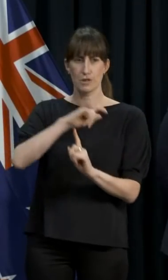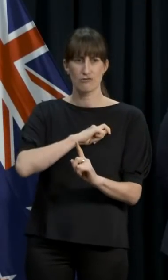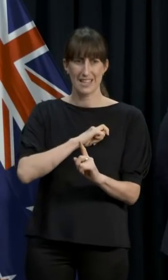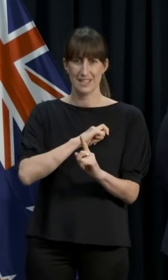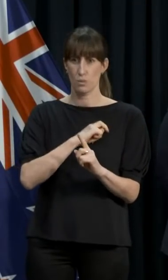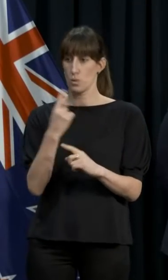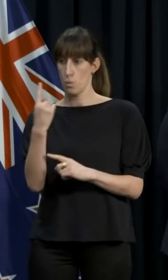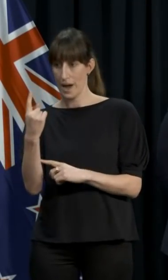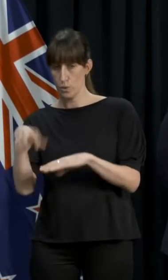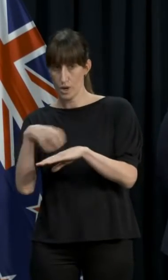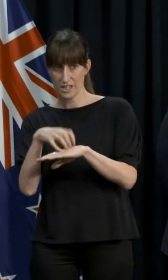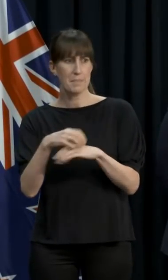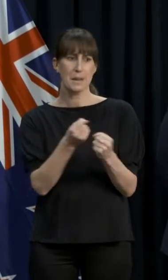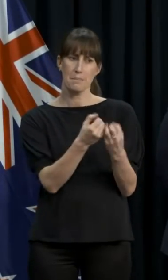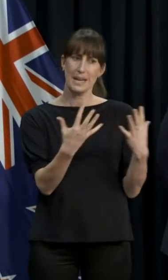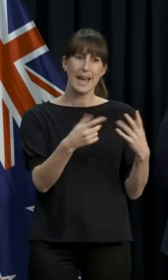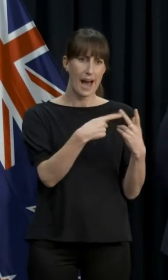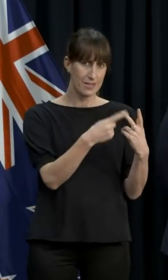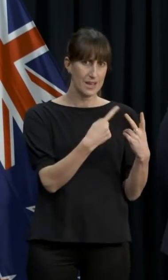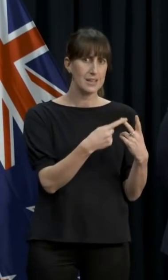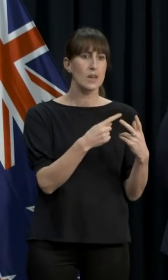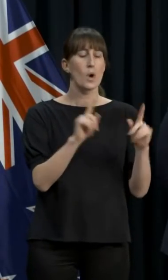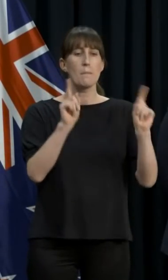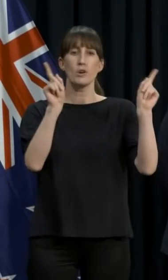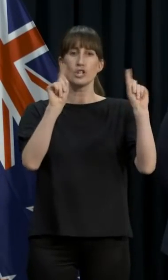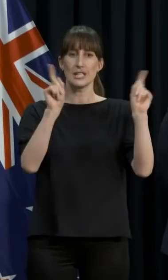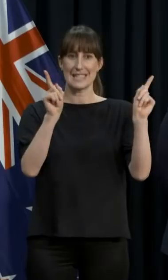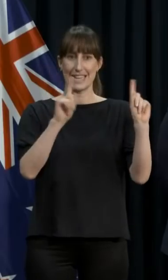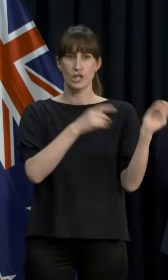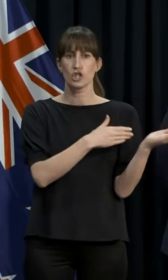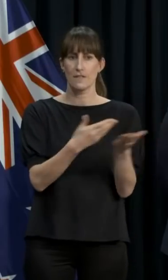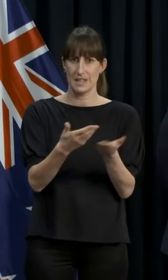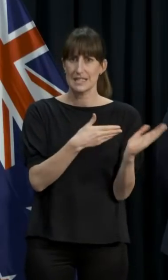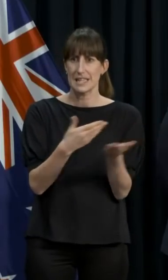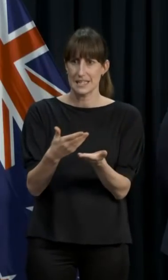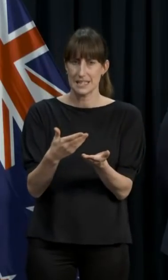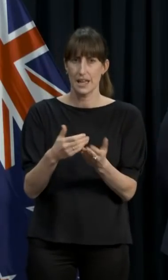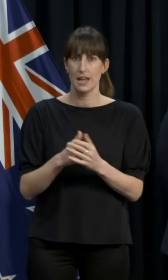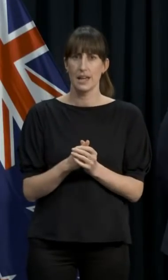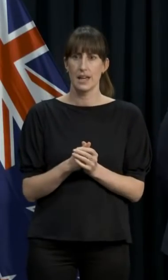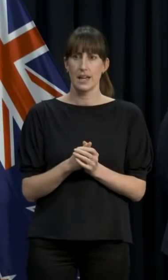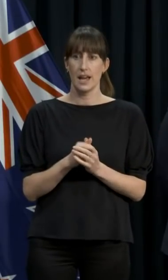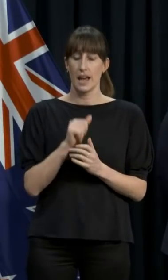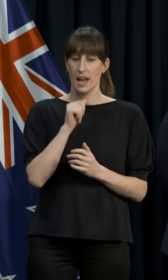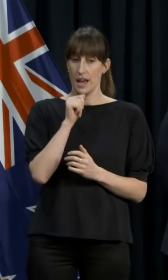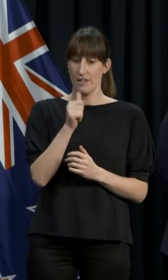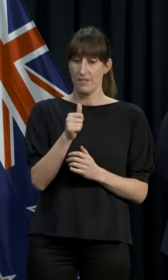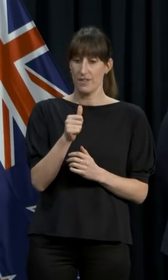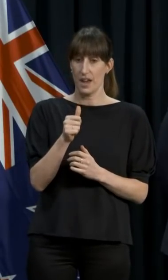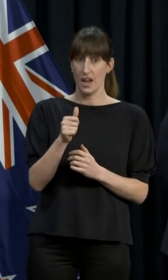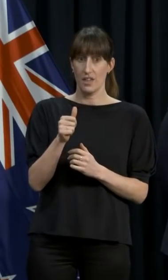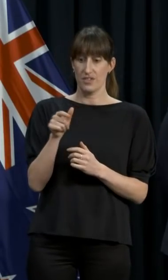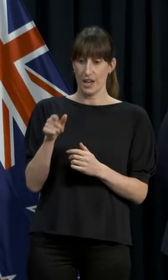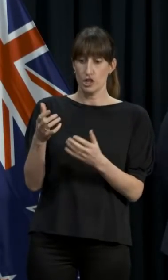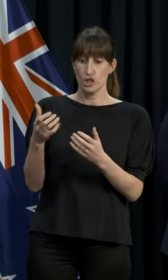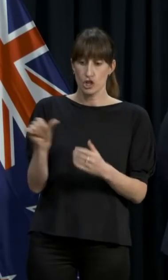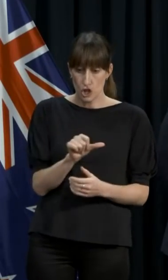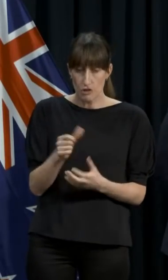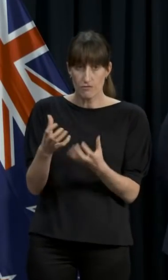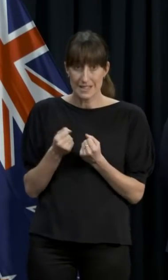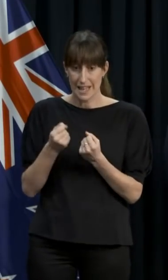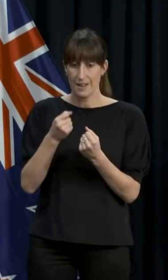that information for a very particular purpose, and the question of whether it should or shouldn't have continued, I think, will be one of the things looked at through the